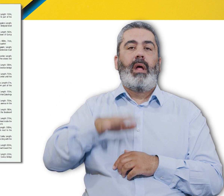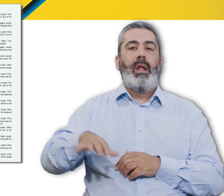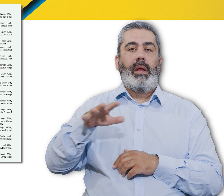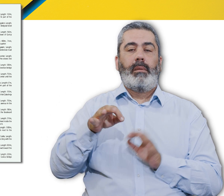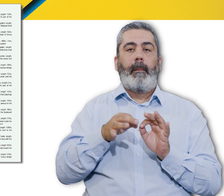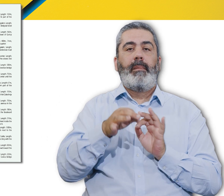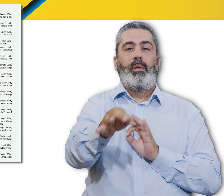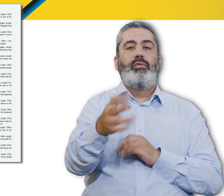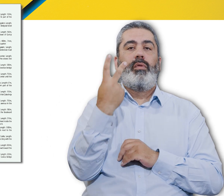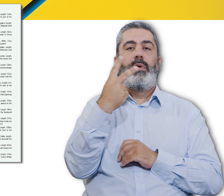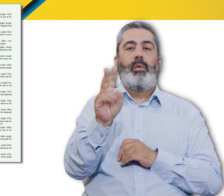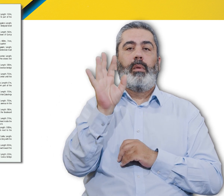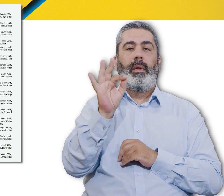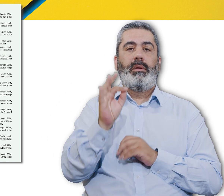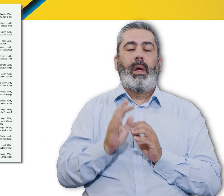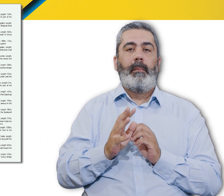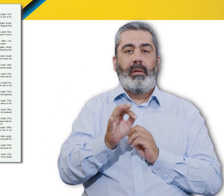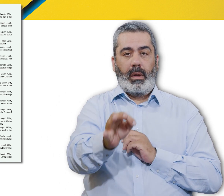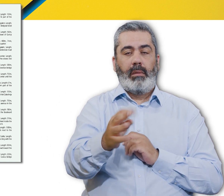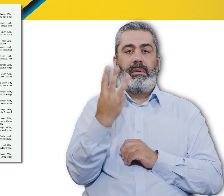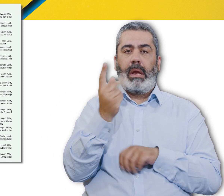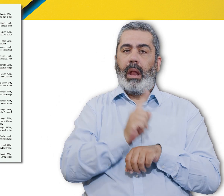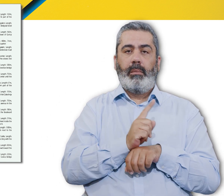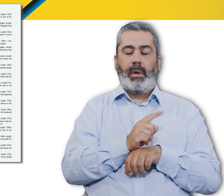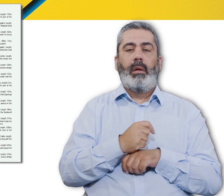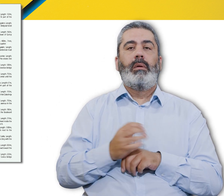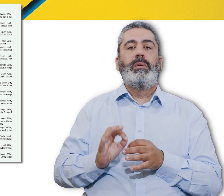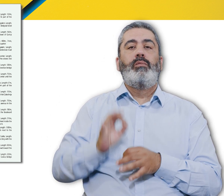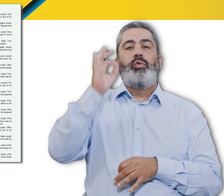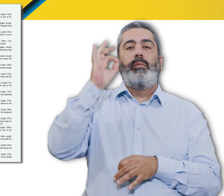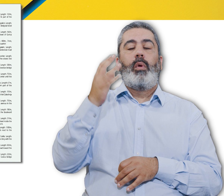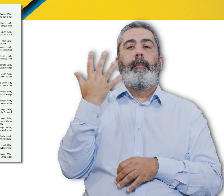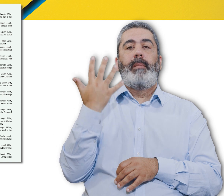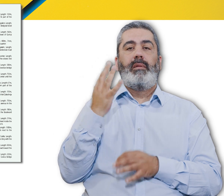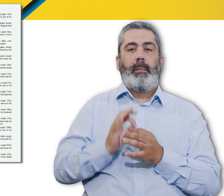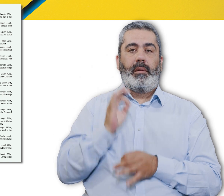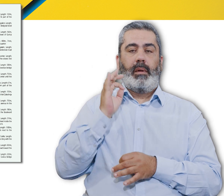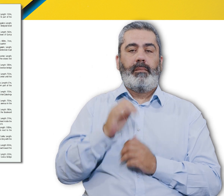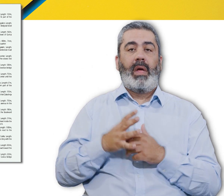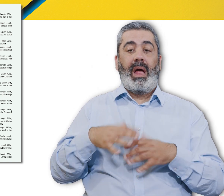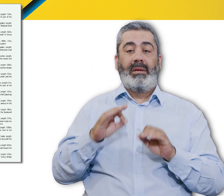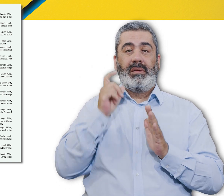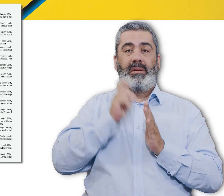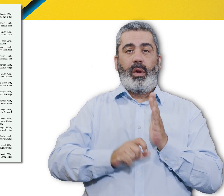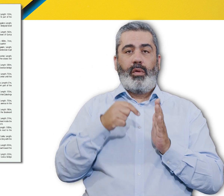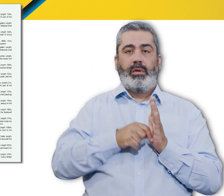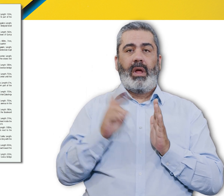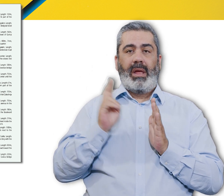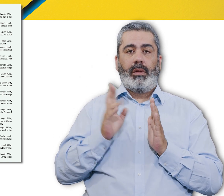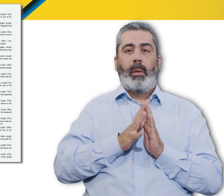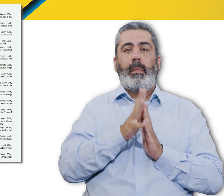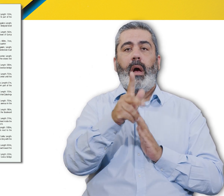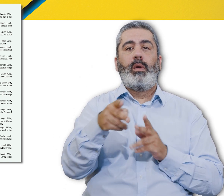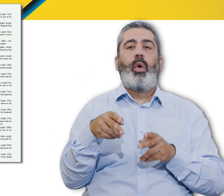Street number 162, area, Gorica, length, 160 m, 4 min,